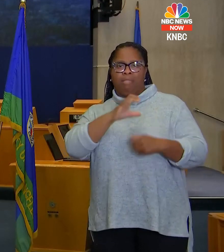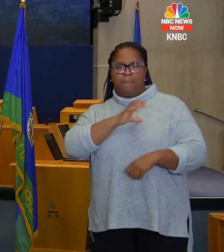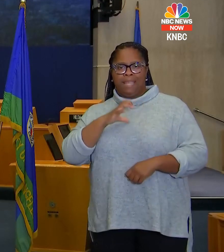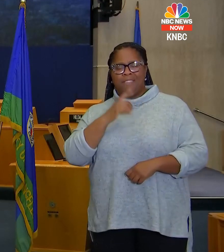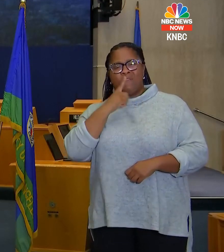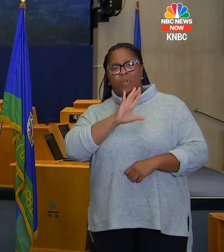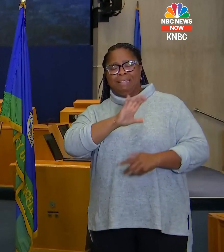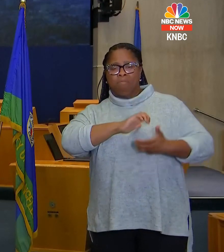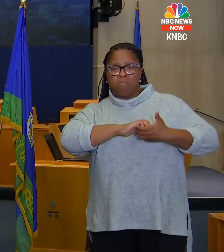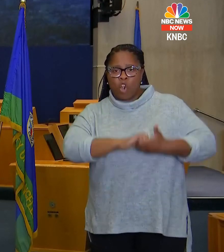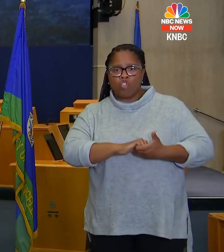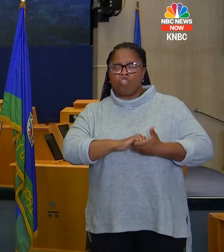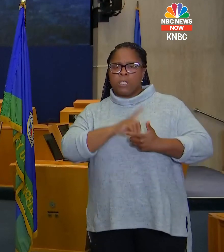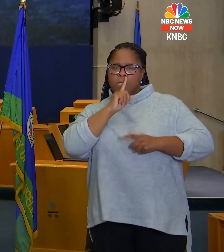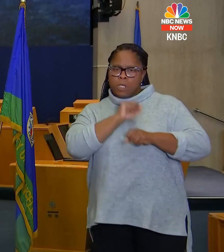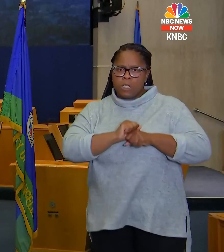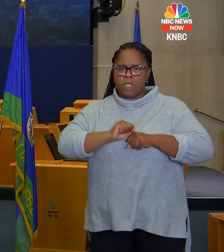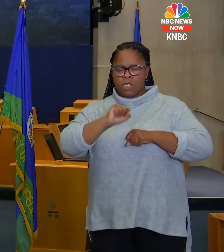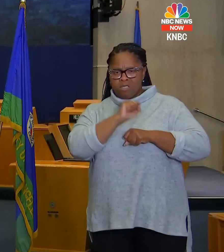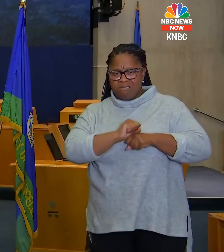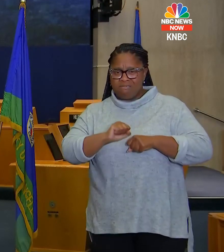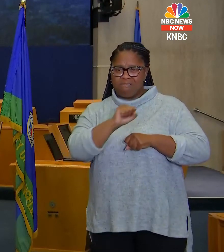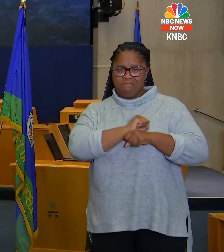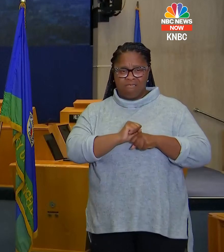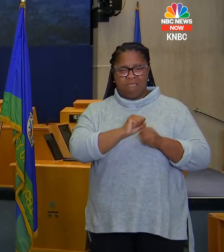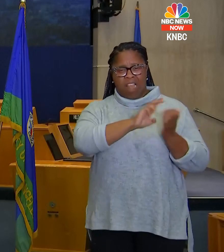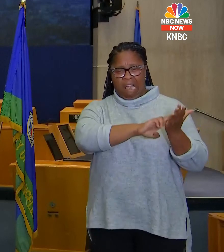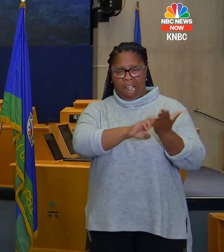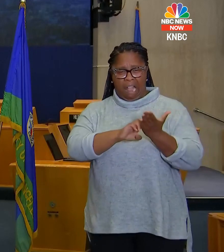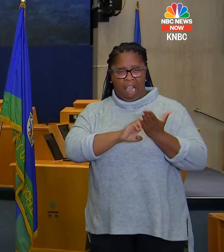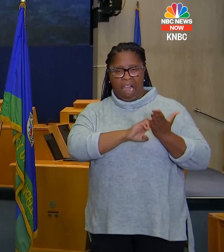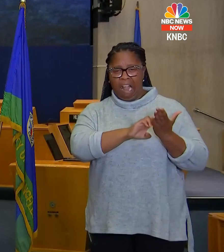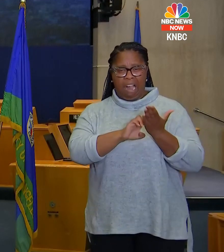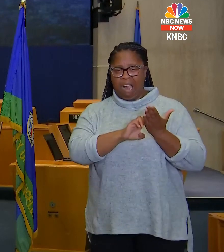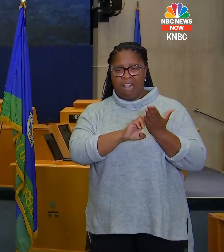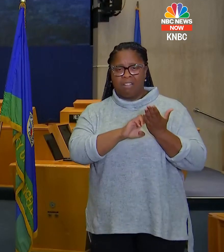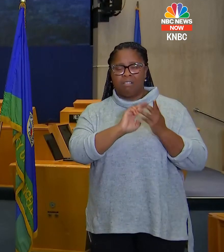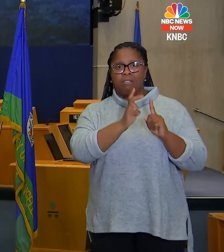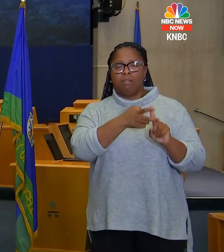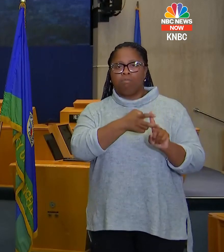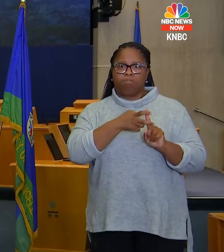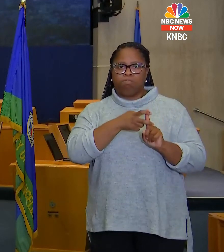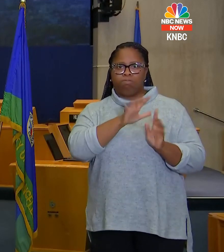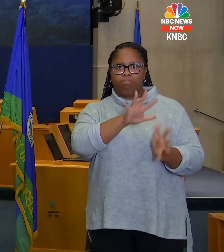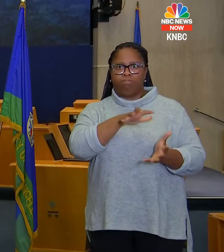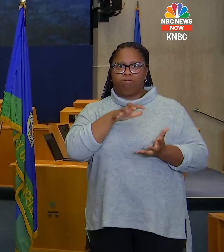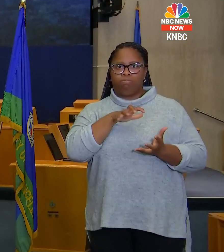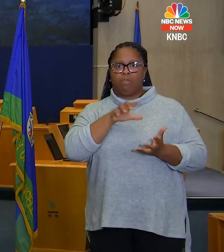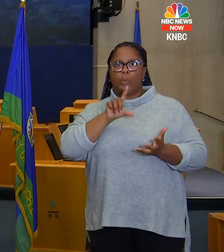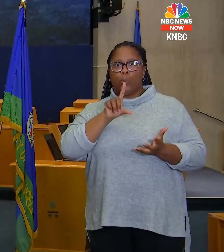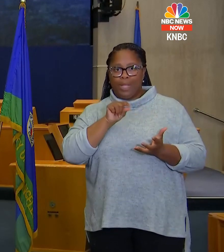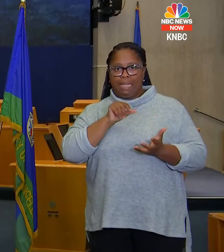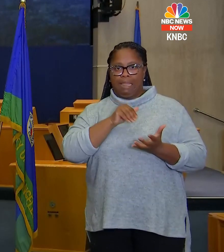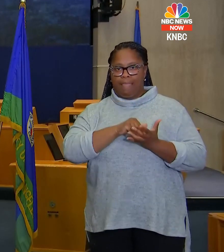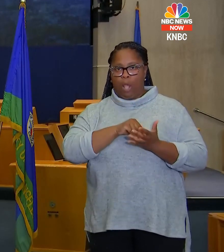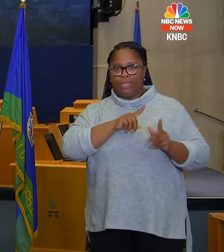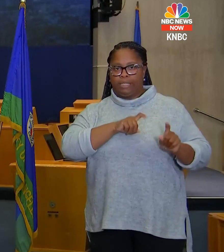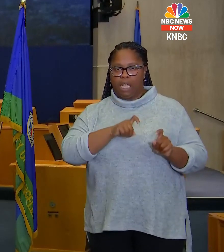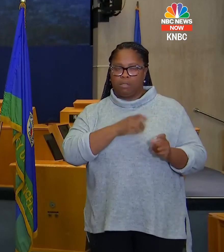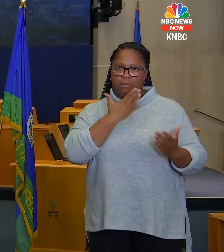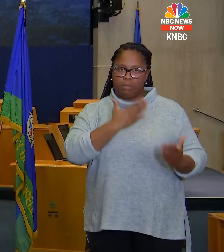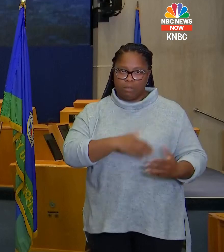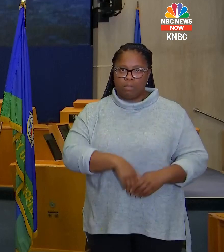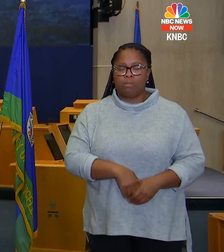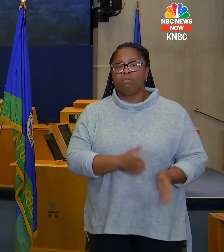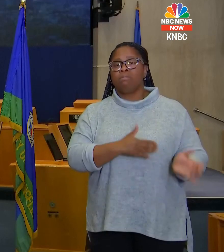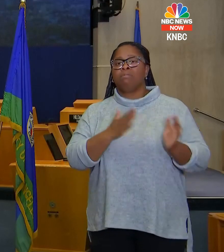and diligence in getting these contracts and for helping us secure the initial 20,000 tests. I would also like to